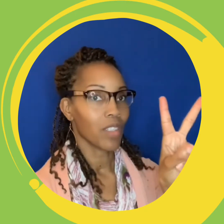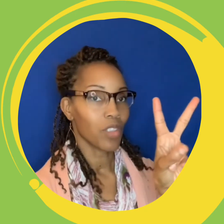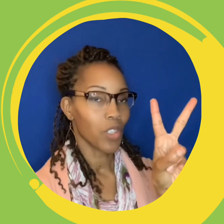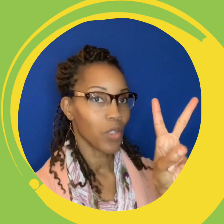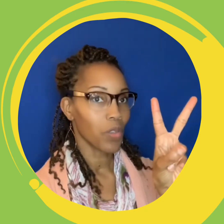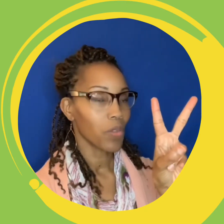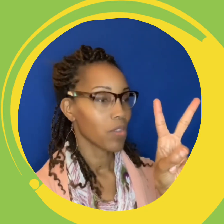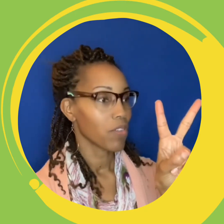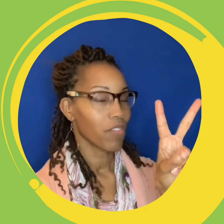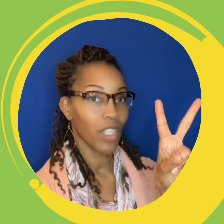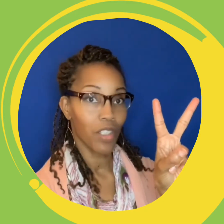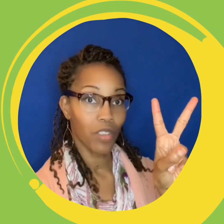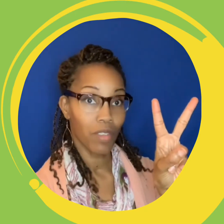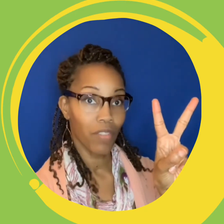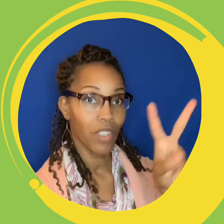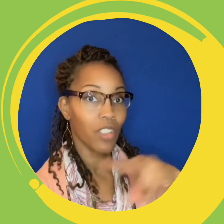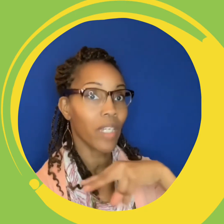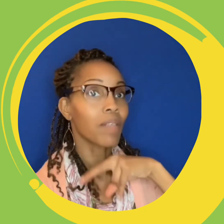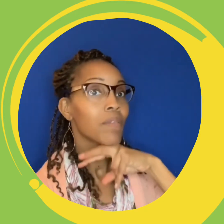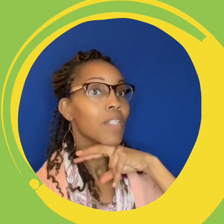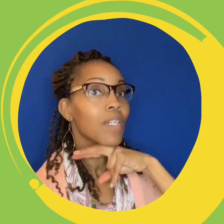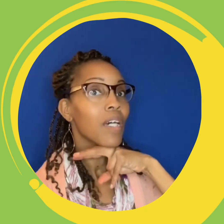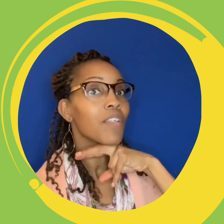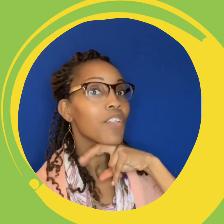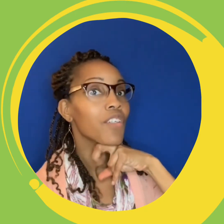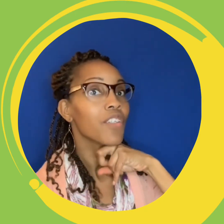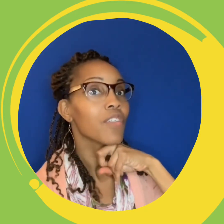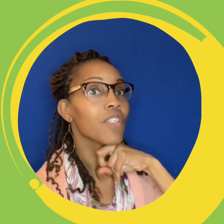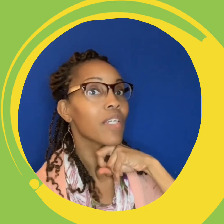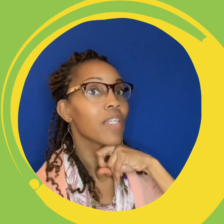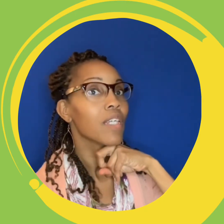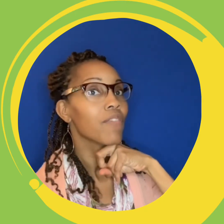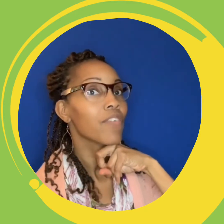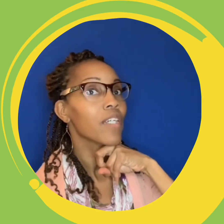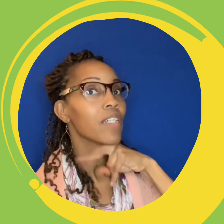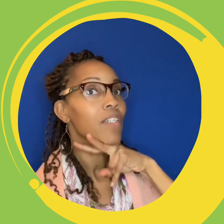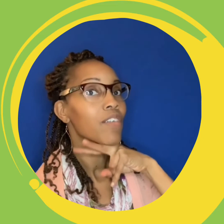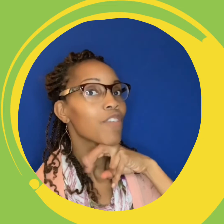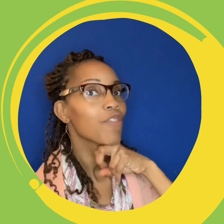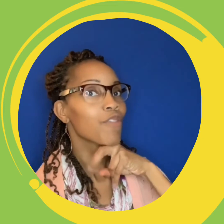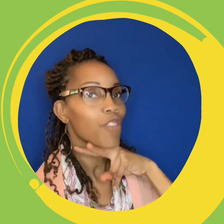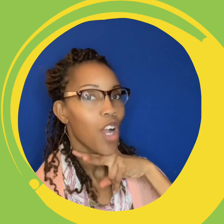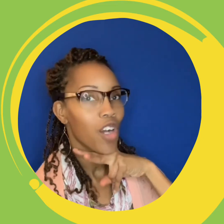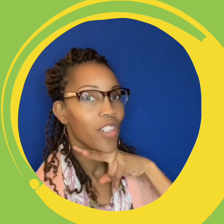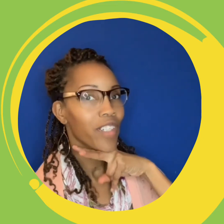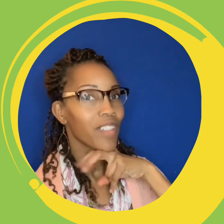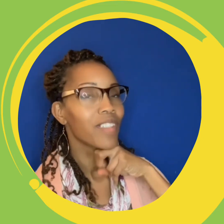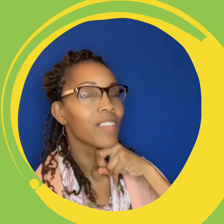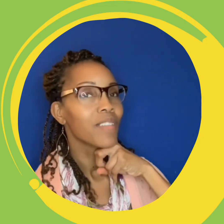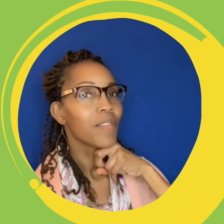Taking two fingers, the V shape, under your chin and flick. Frog.